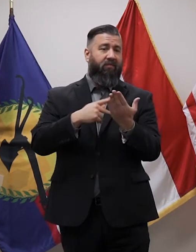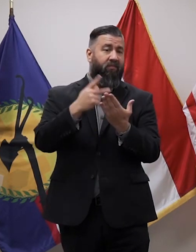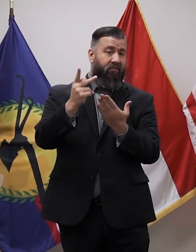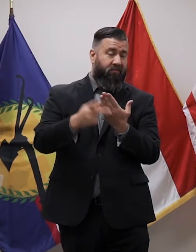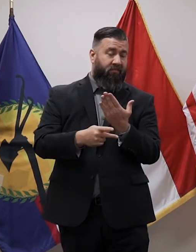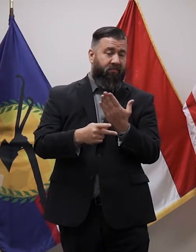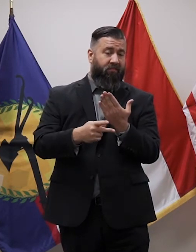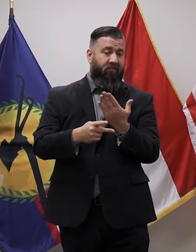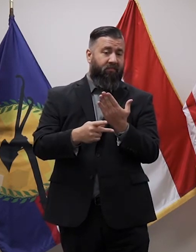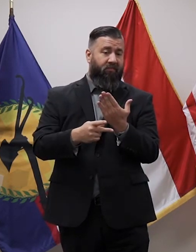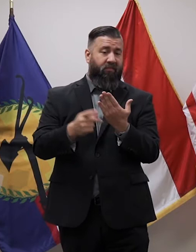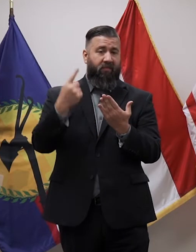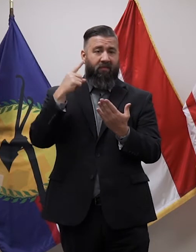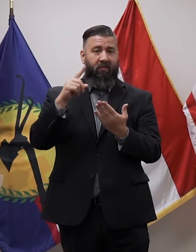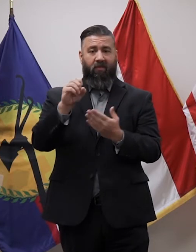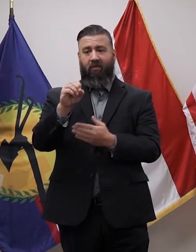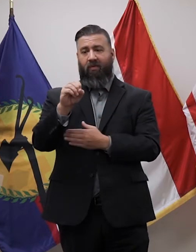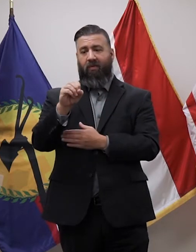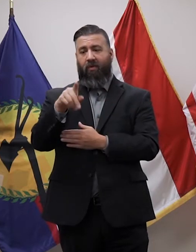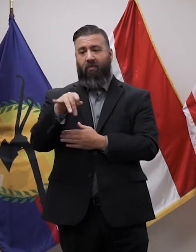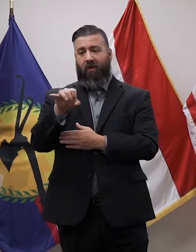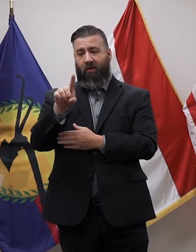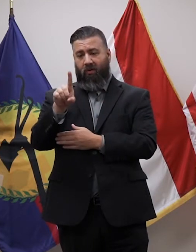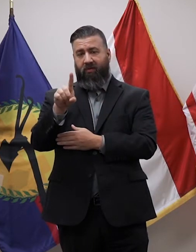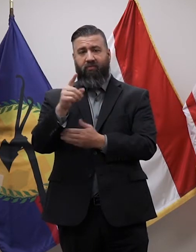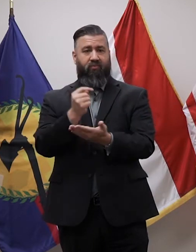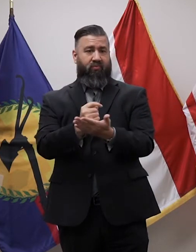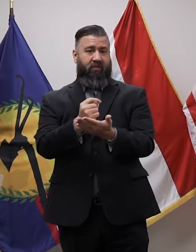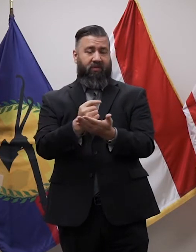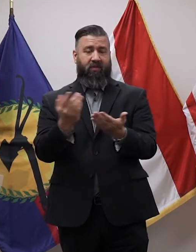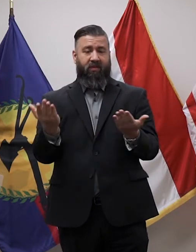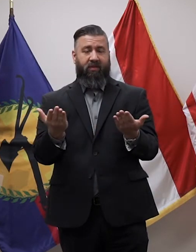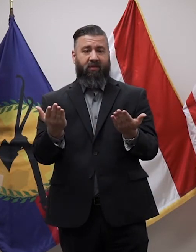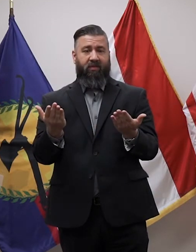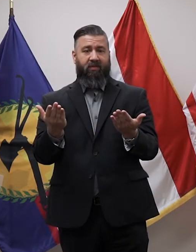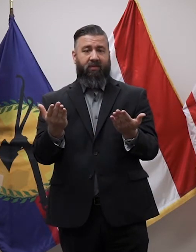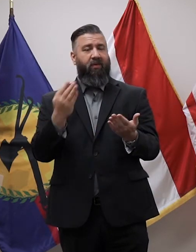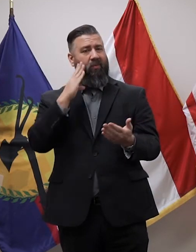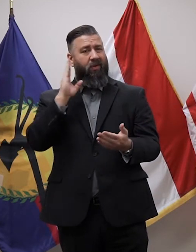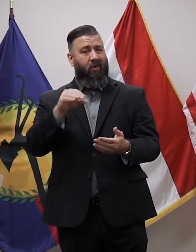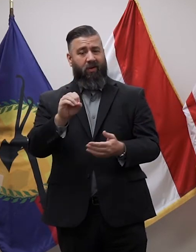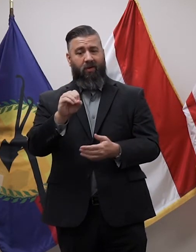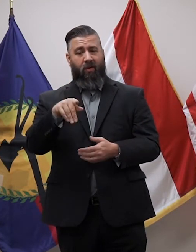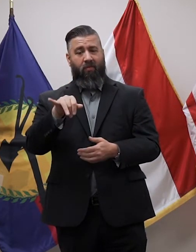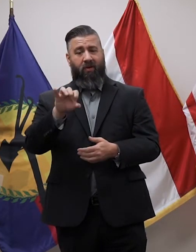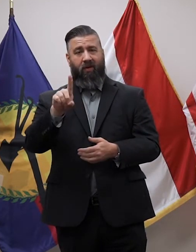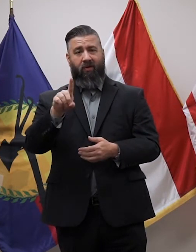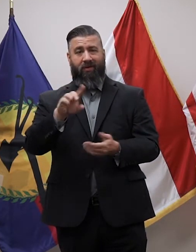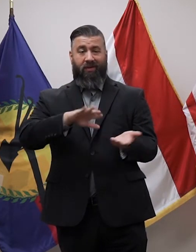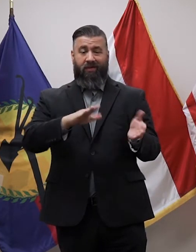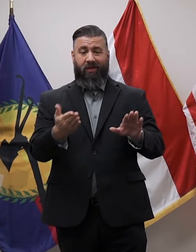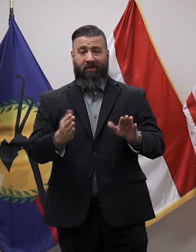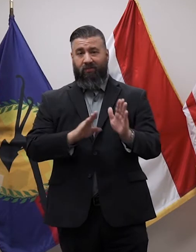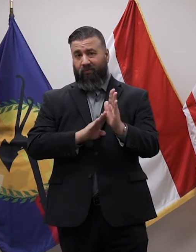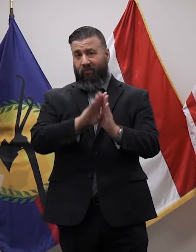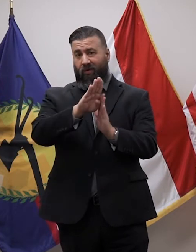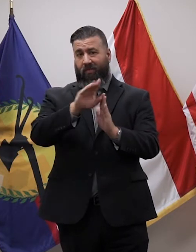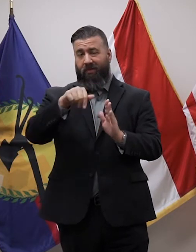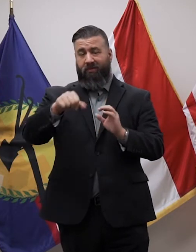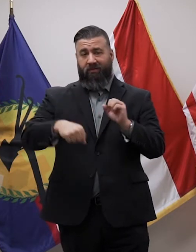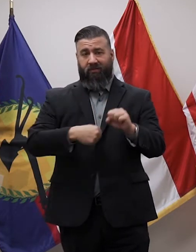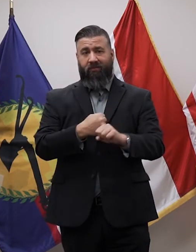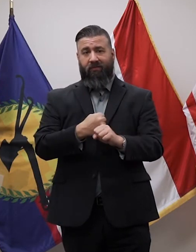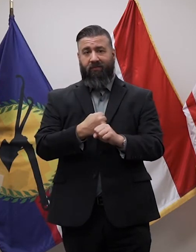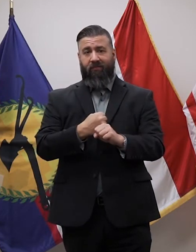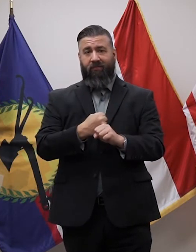for opioid treatment in the county, because we know that opioid deaths have gone up over the past year,